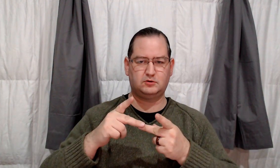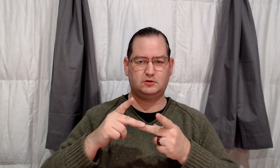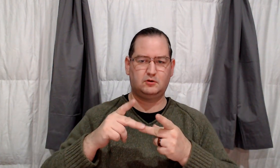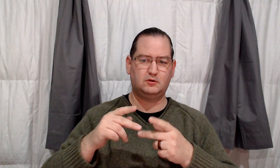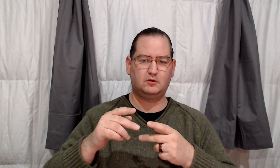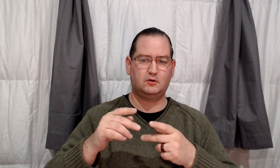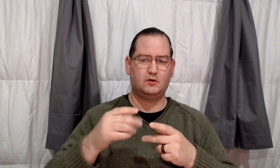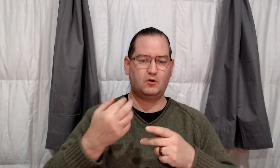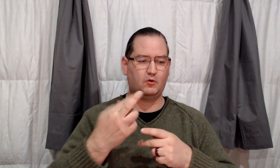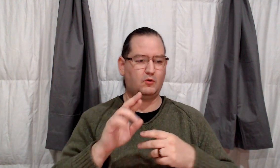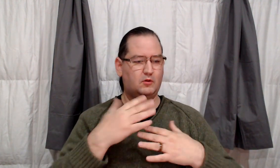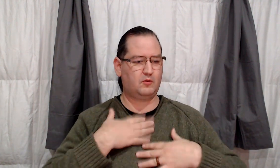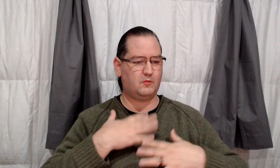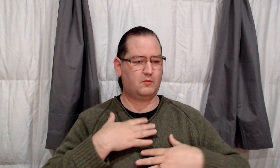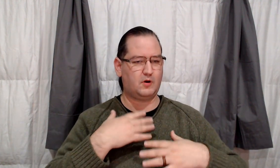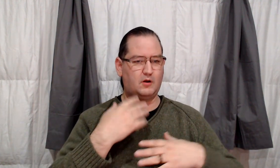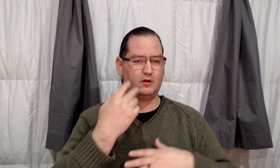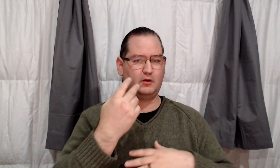through time and space.